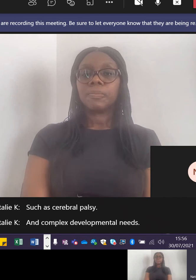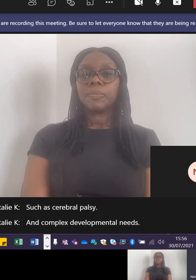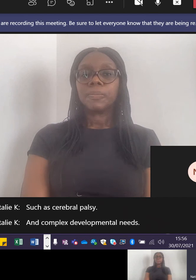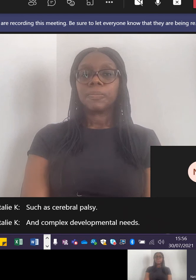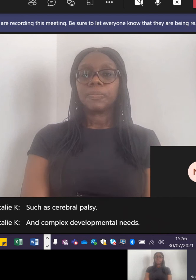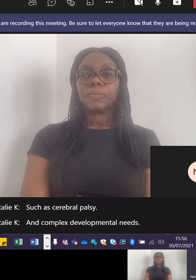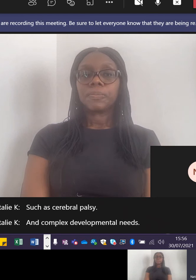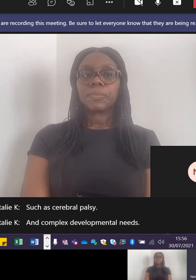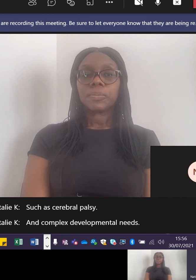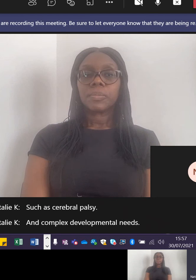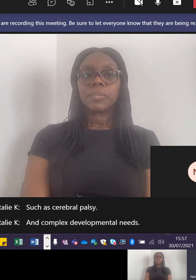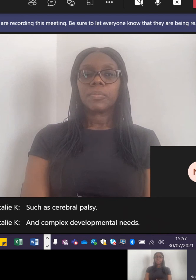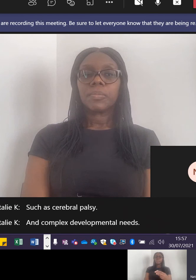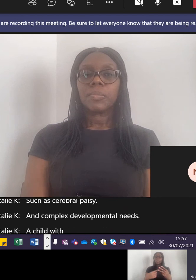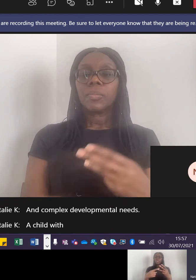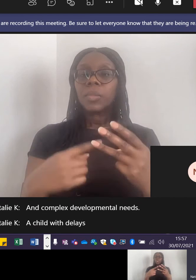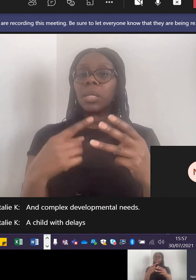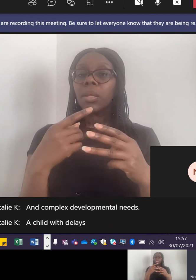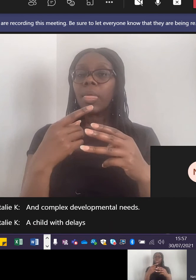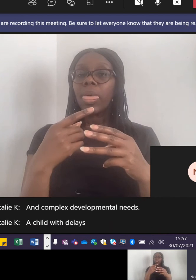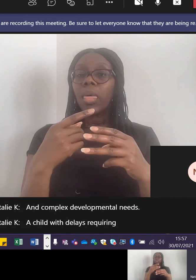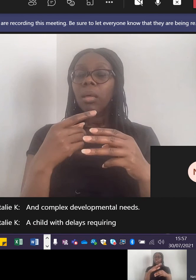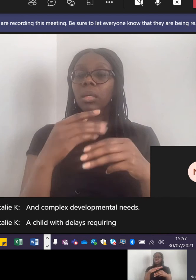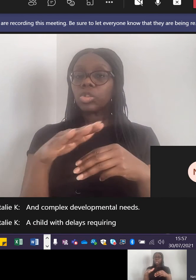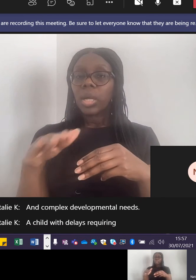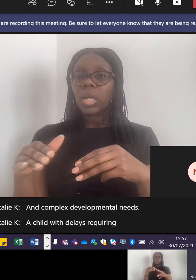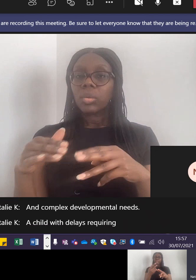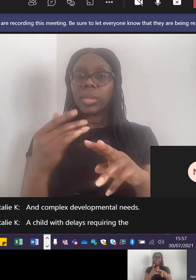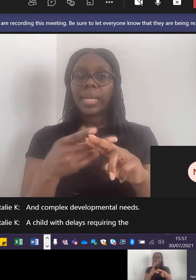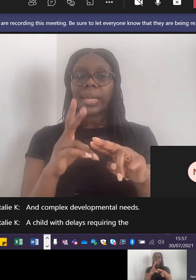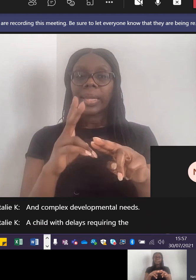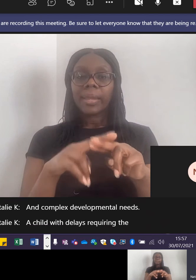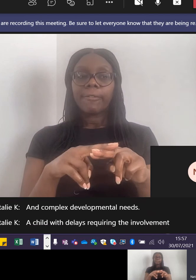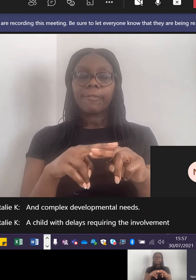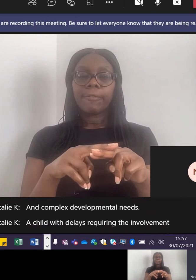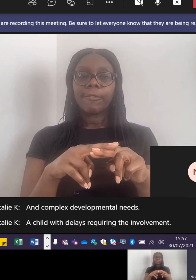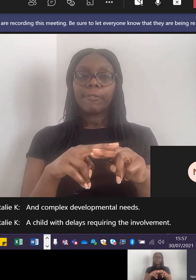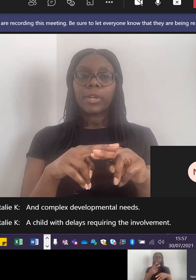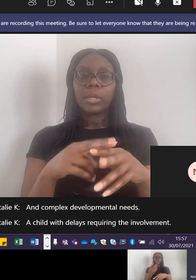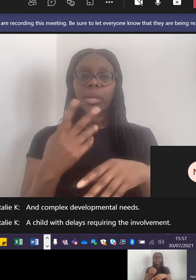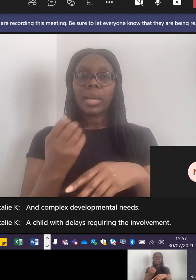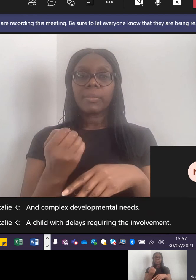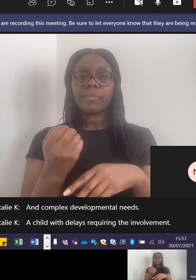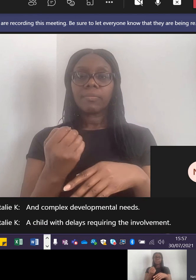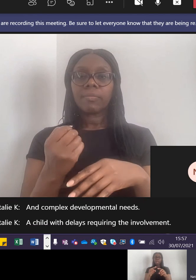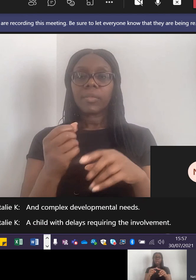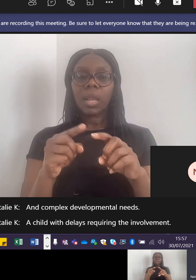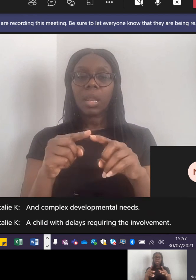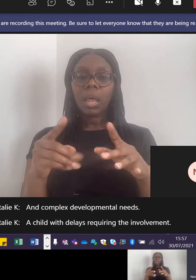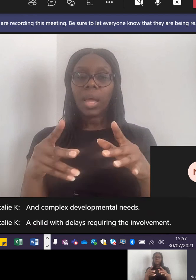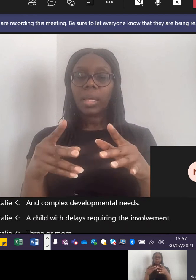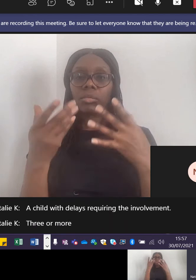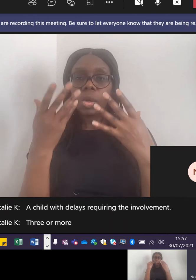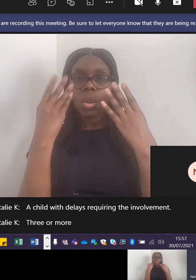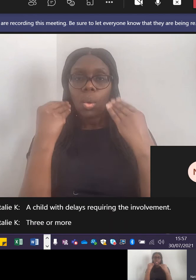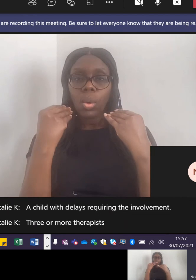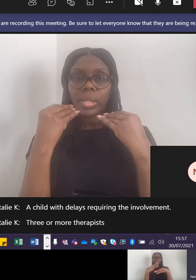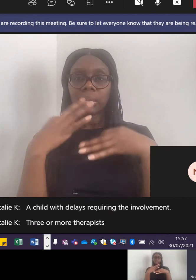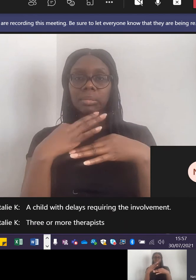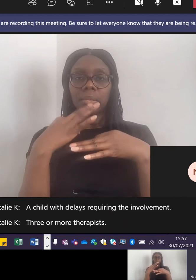A child with delays requiring the involvement of 3 or more